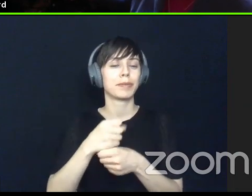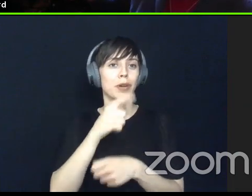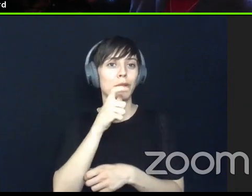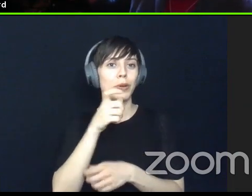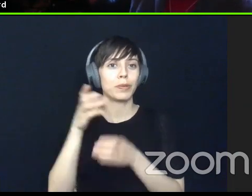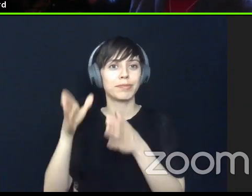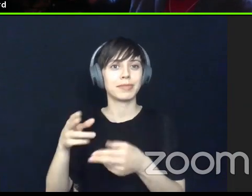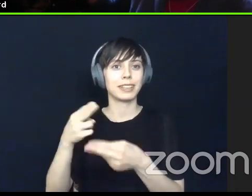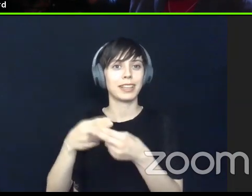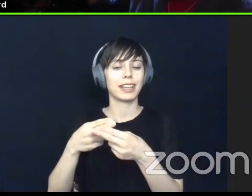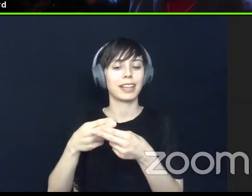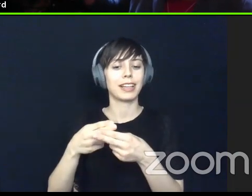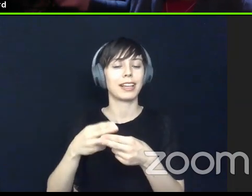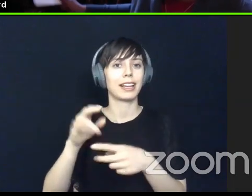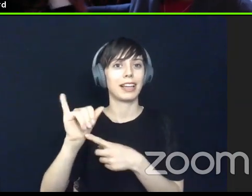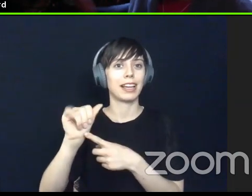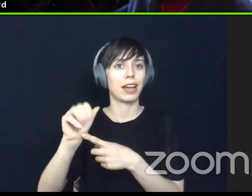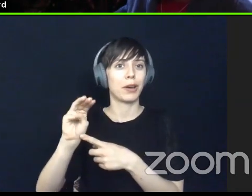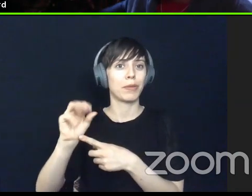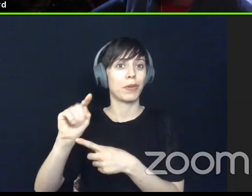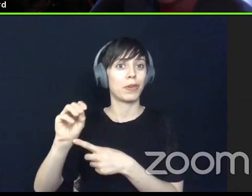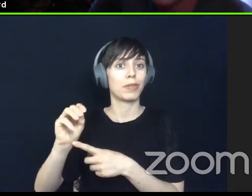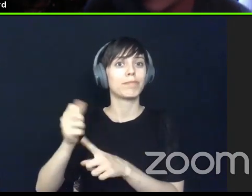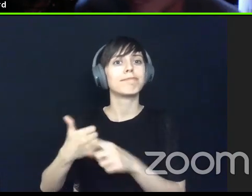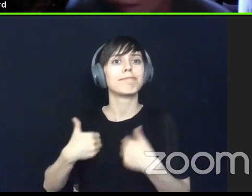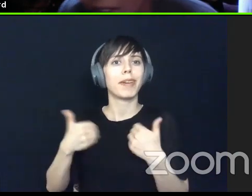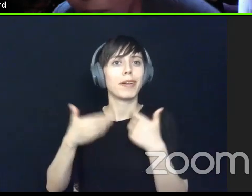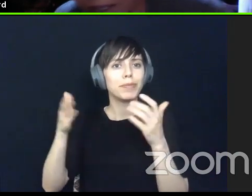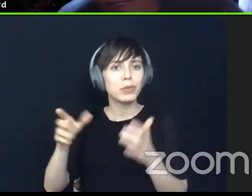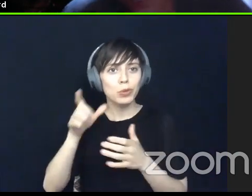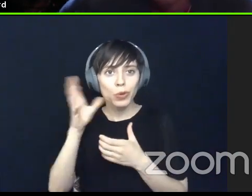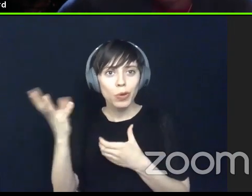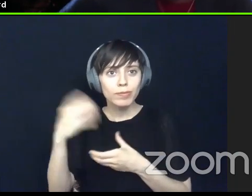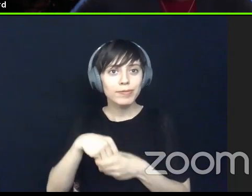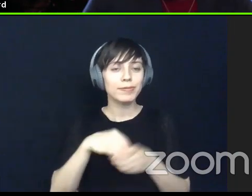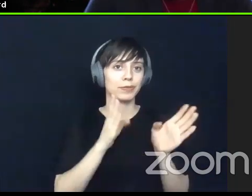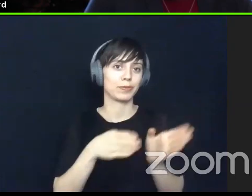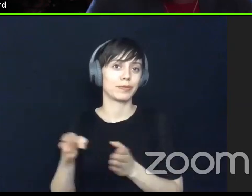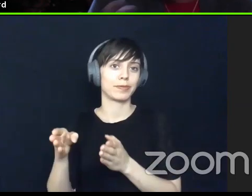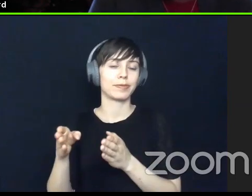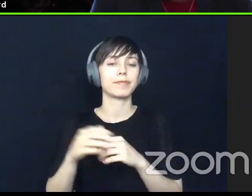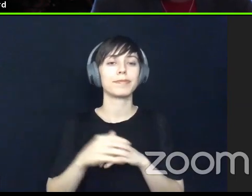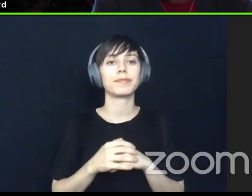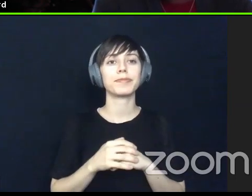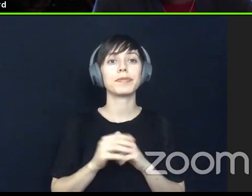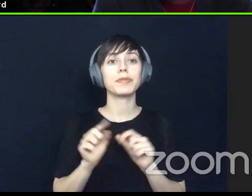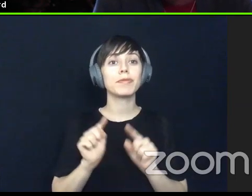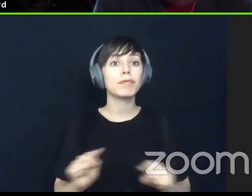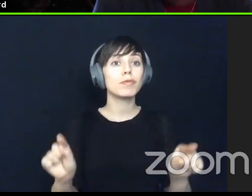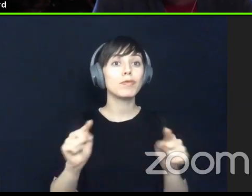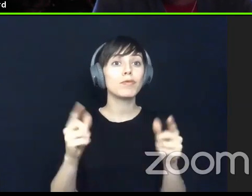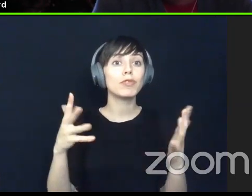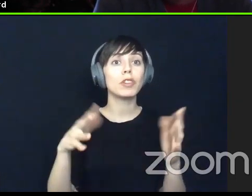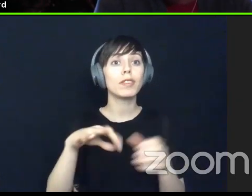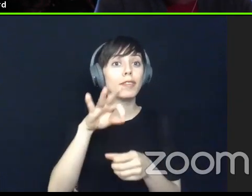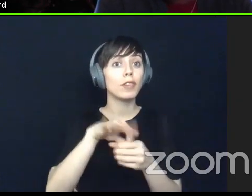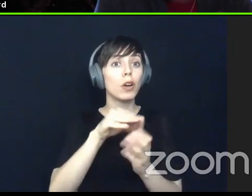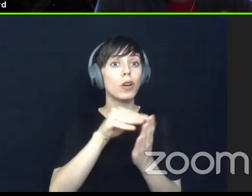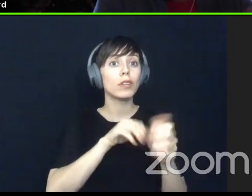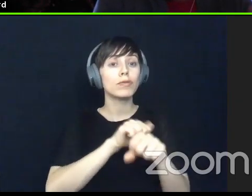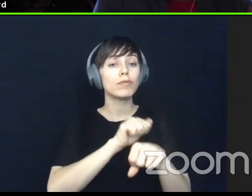with in my organizing. So if you've already picked up your ballot, I mean, if you've already dropped off your ballot and made